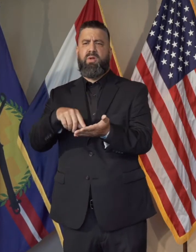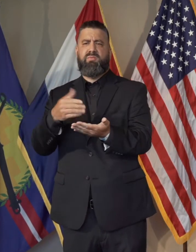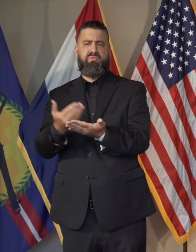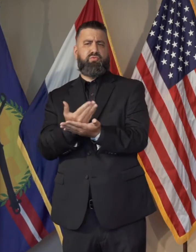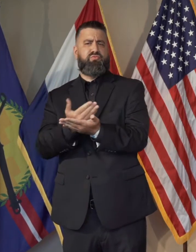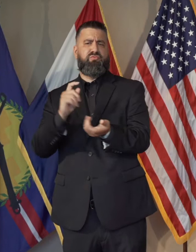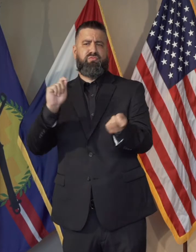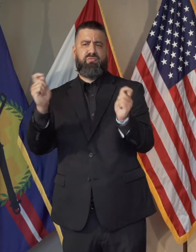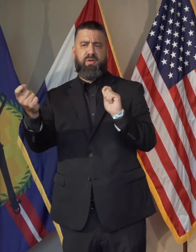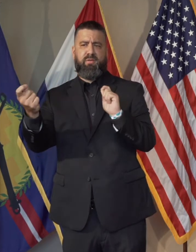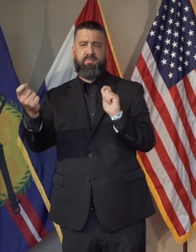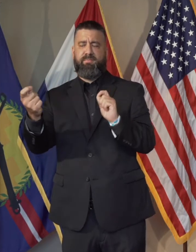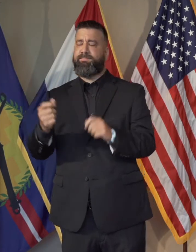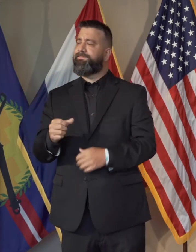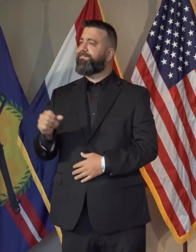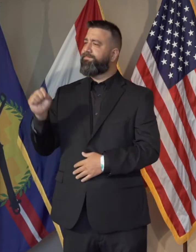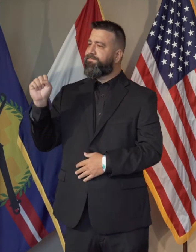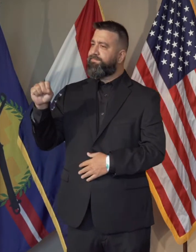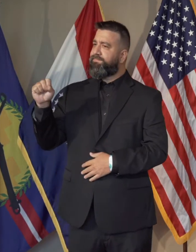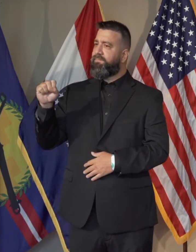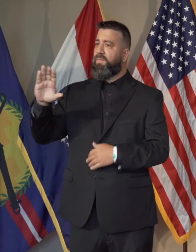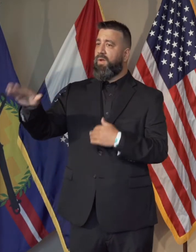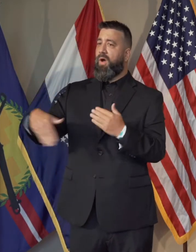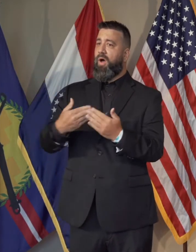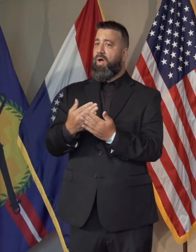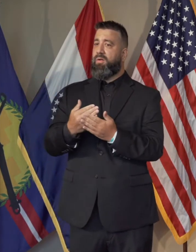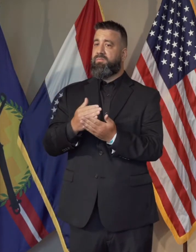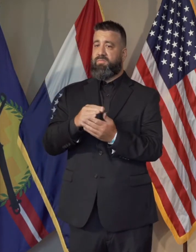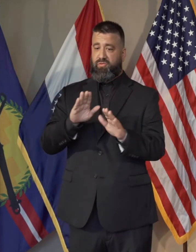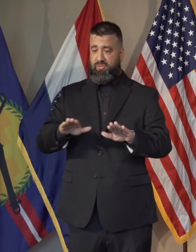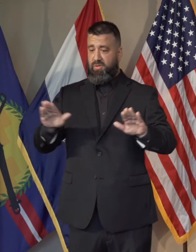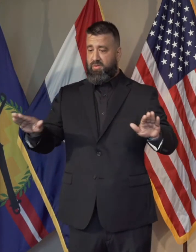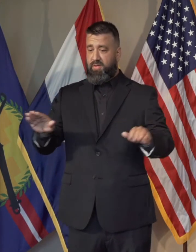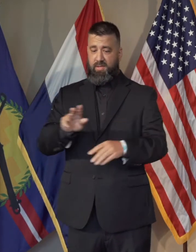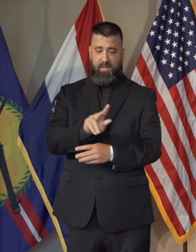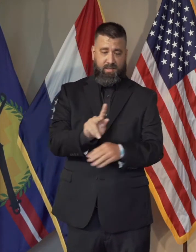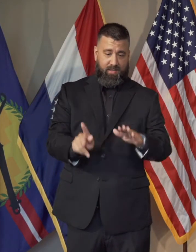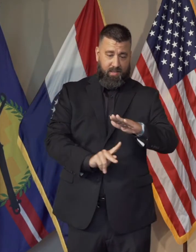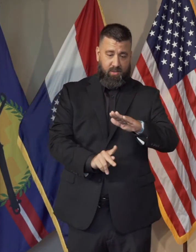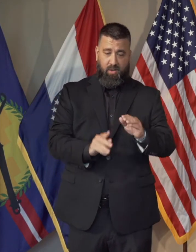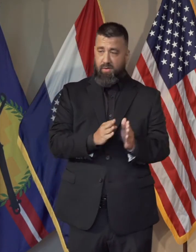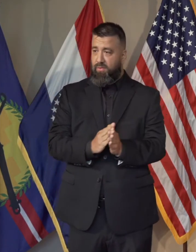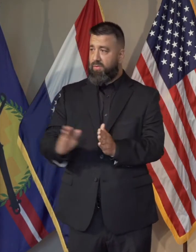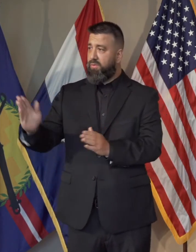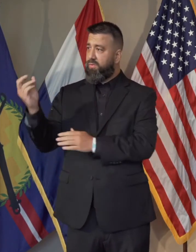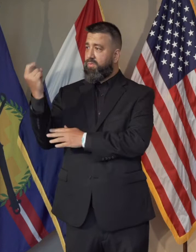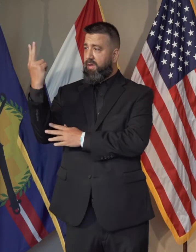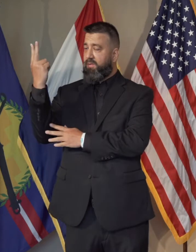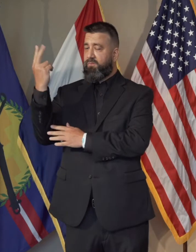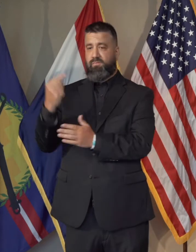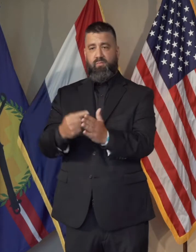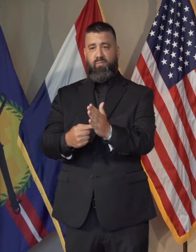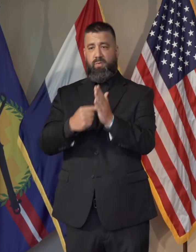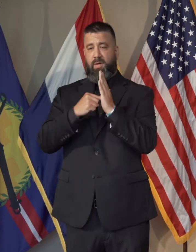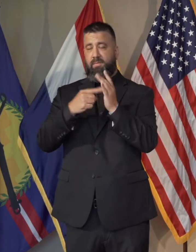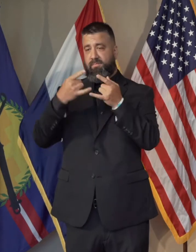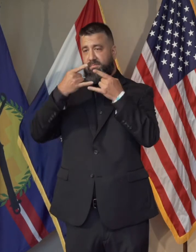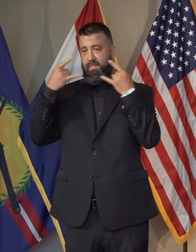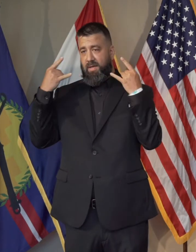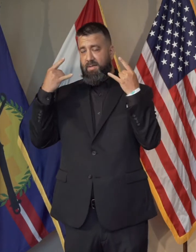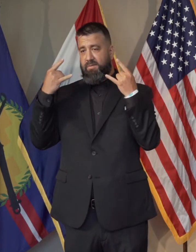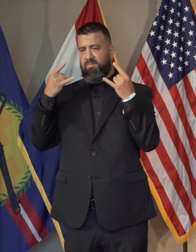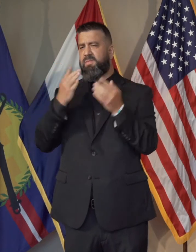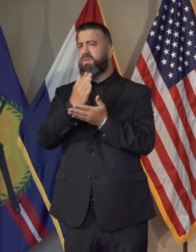that start today? Yeah, so all K through 12 students in an education setting will be required to wear masks with